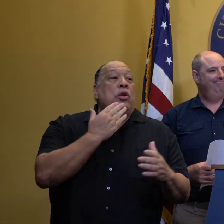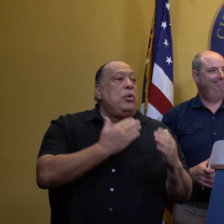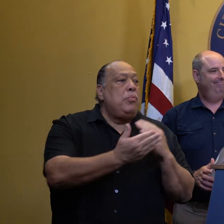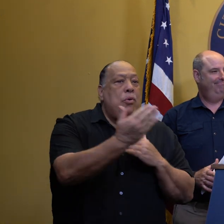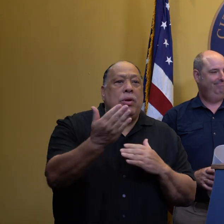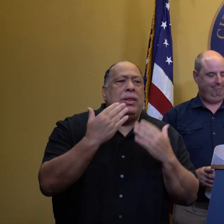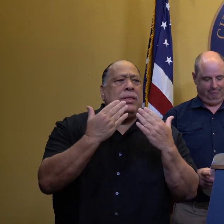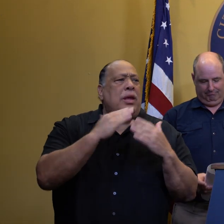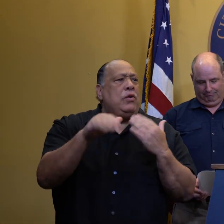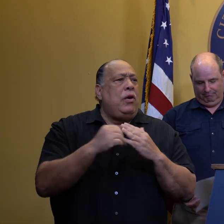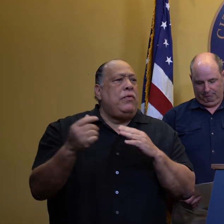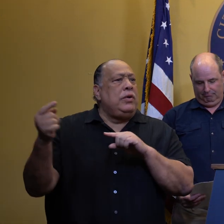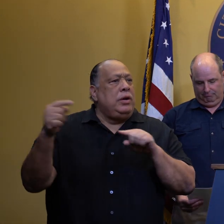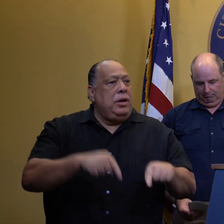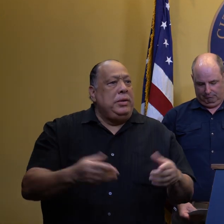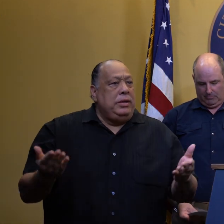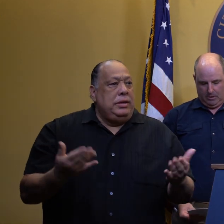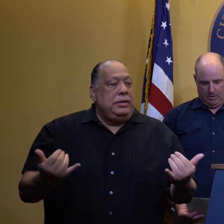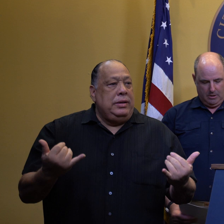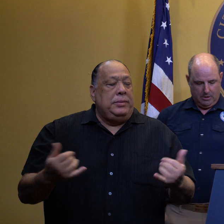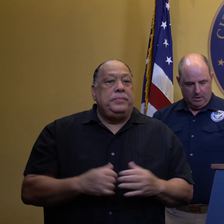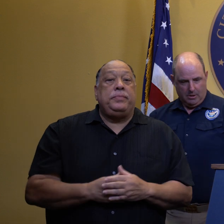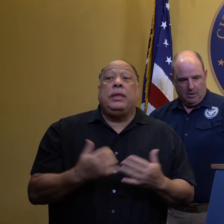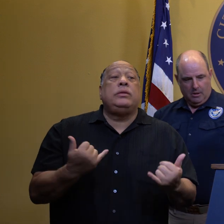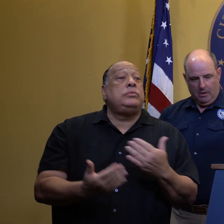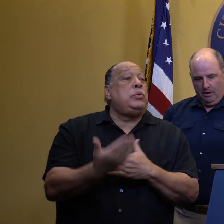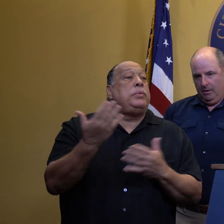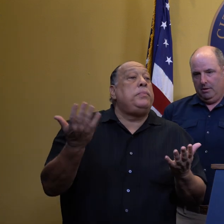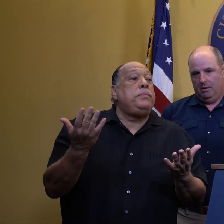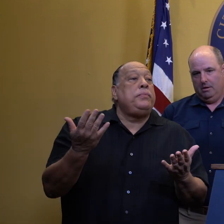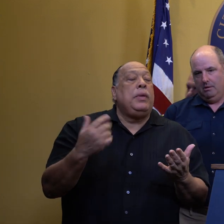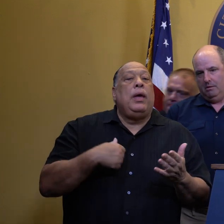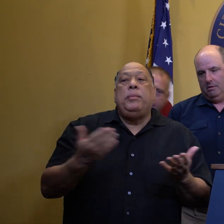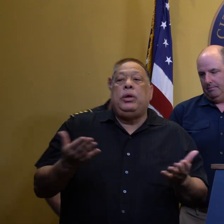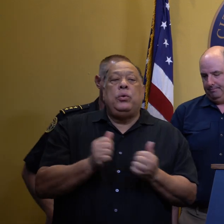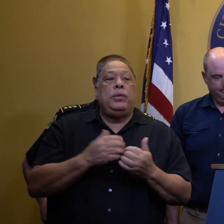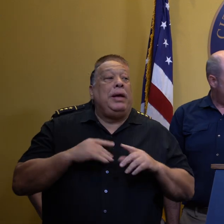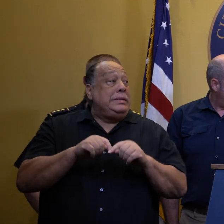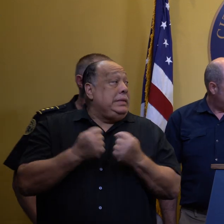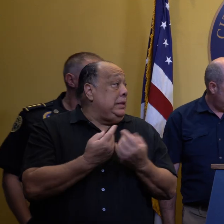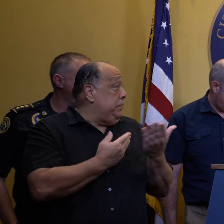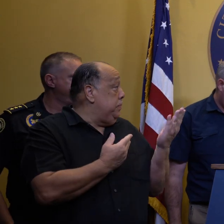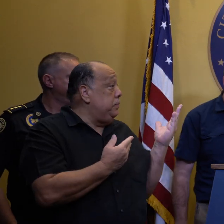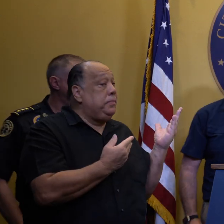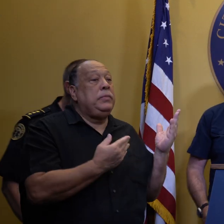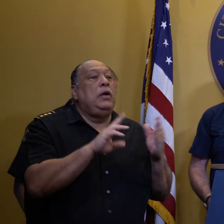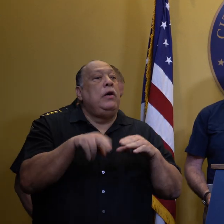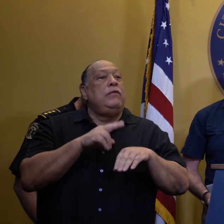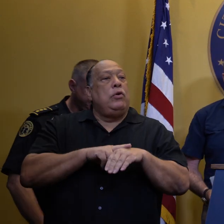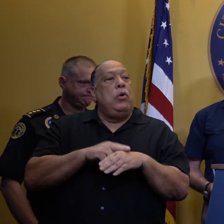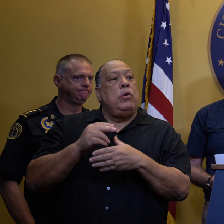Good morning. Thank you all so much for being here. This morning I'm here with my team and of